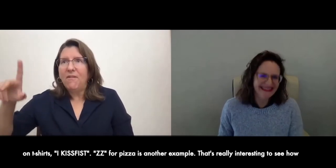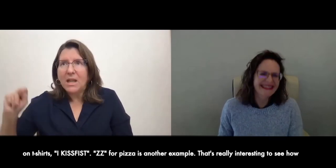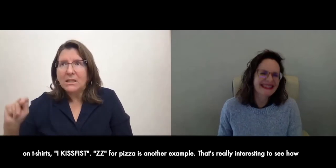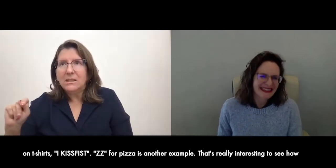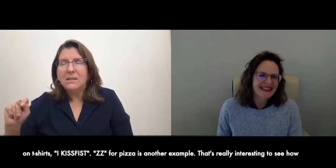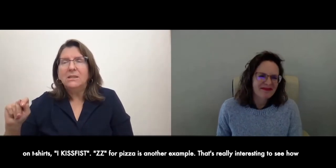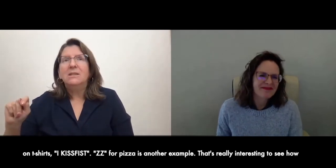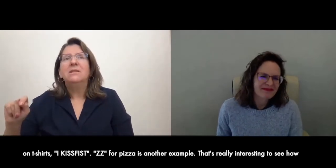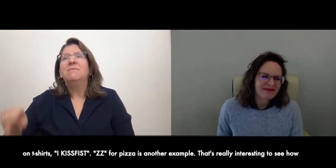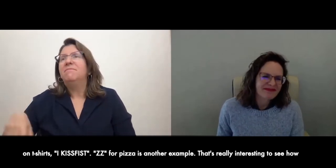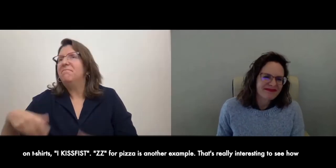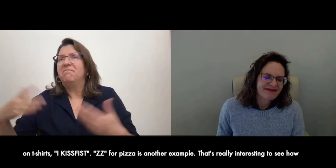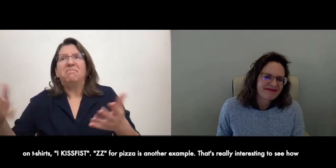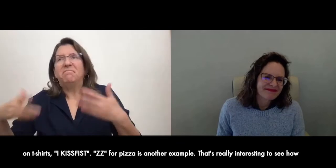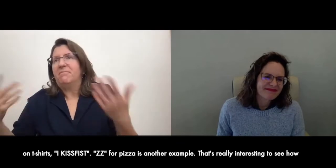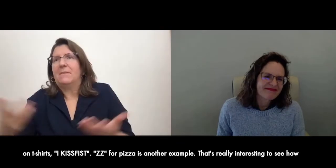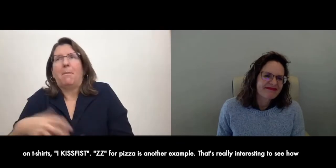pizza is another example.